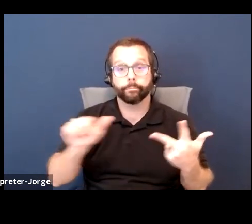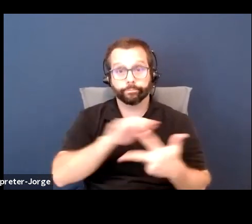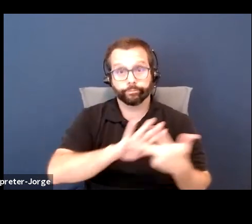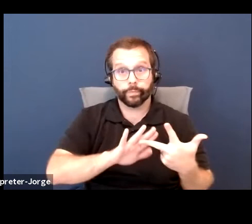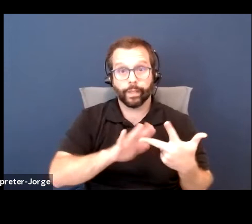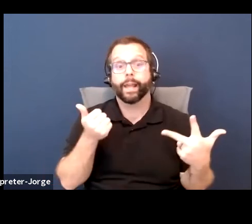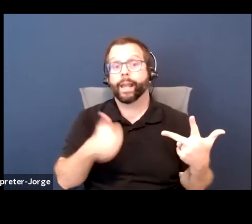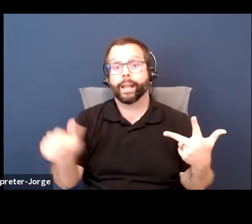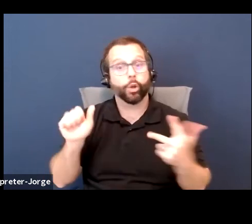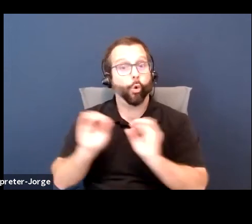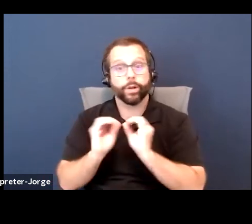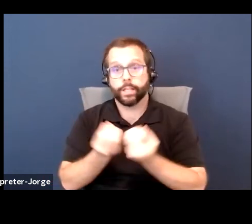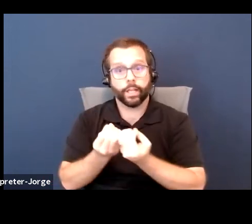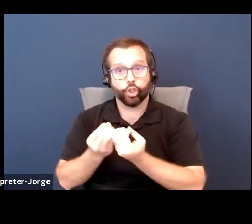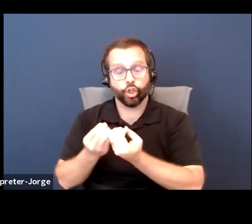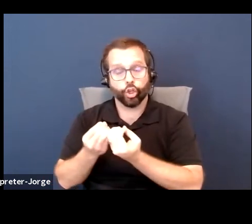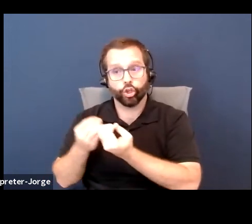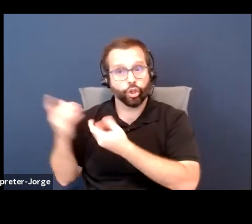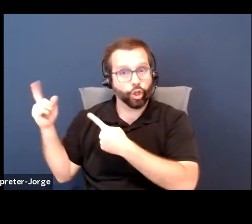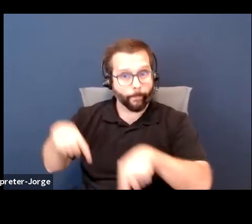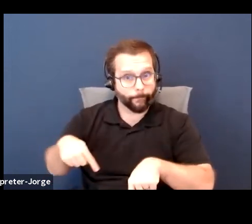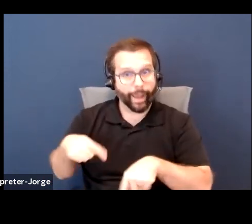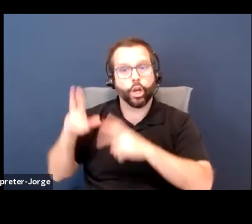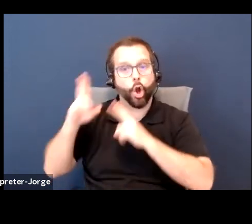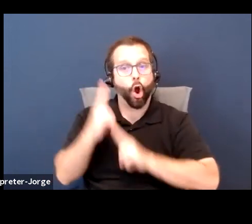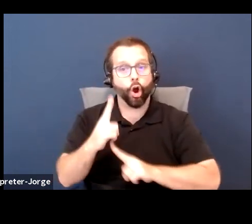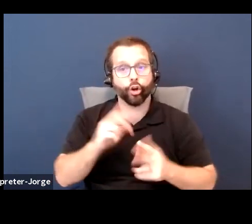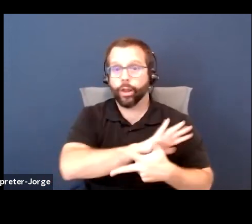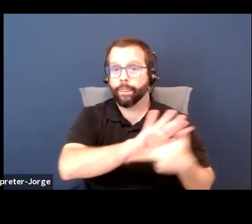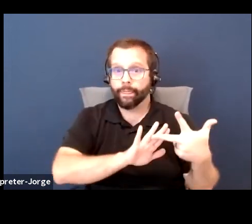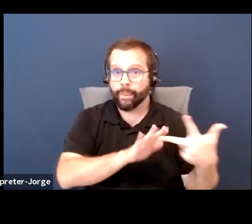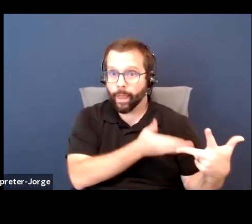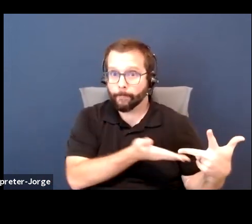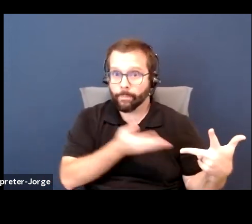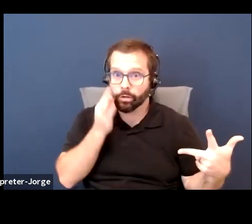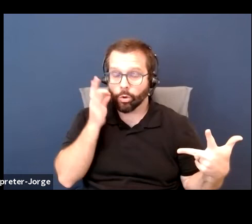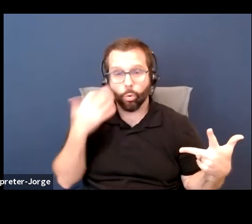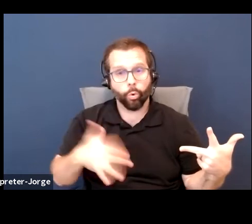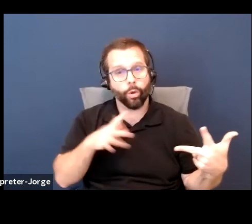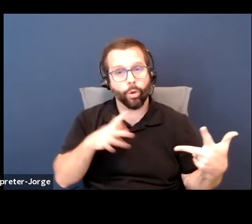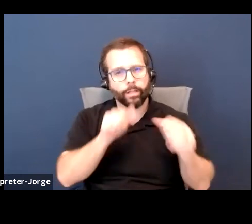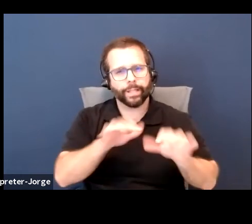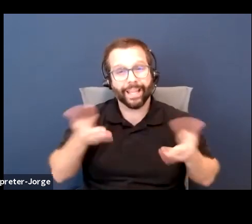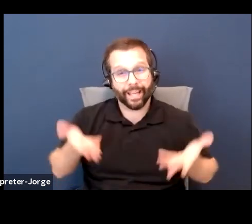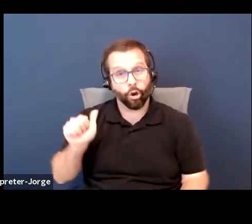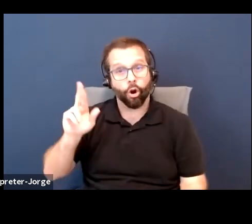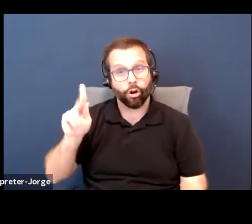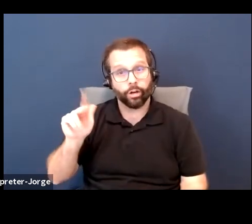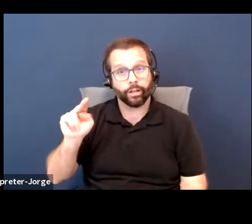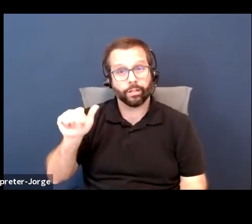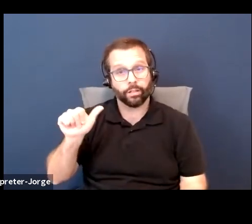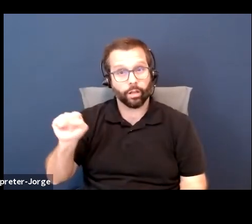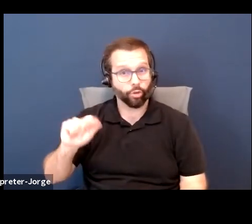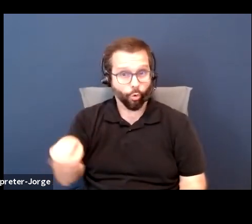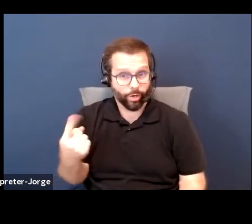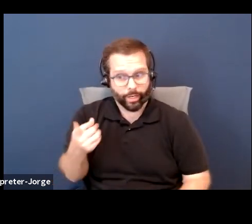give that honor to them, that's a real blessing, because here in Arkansas alone, there's now several casinos that